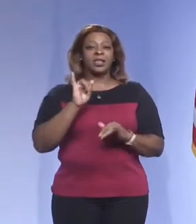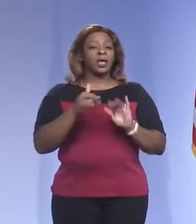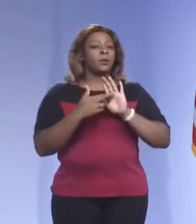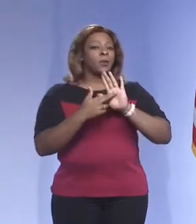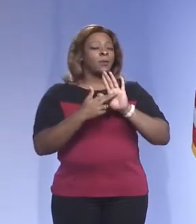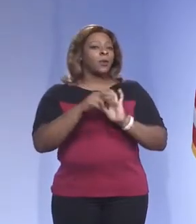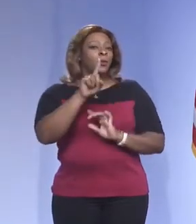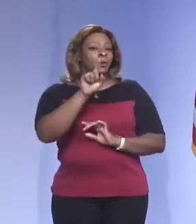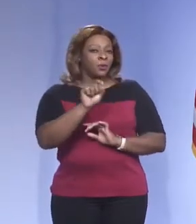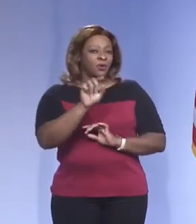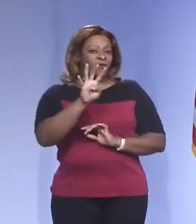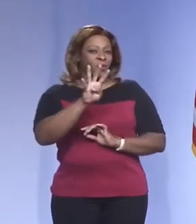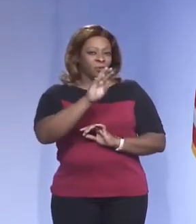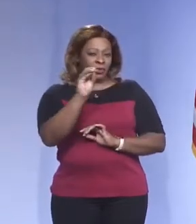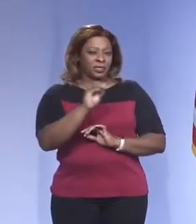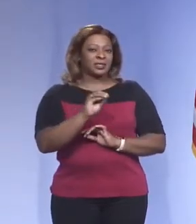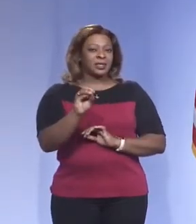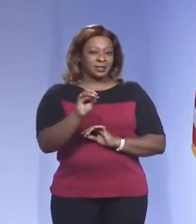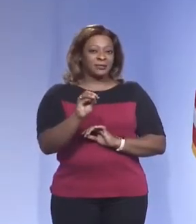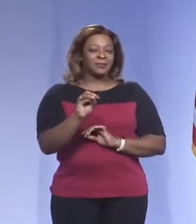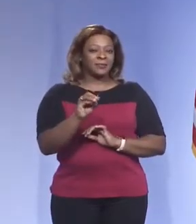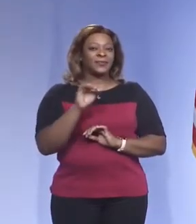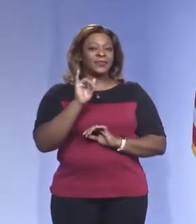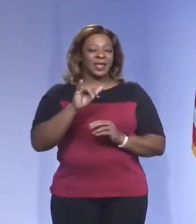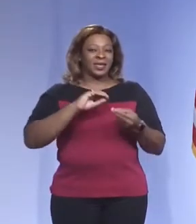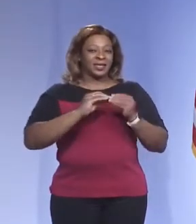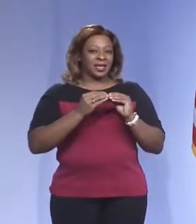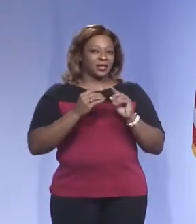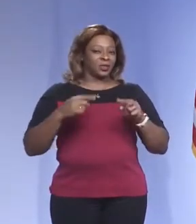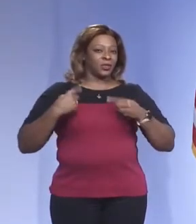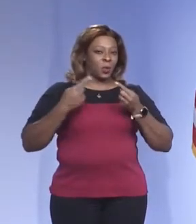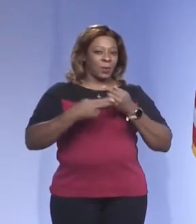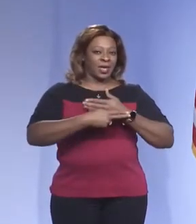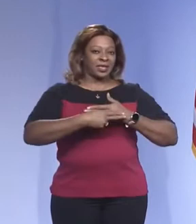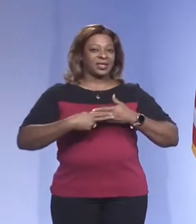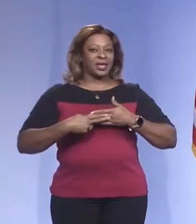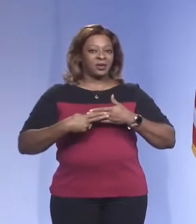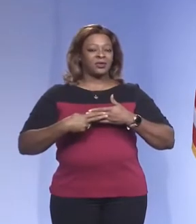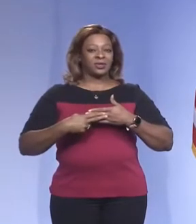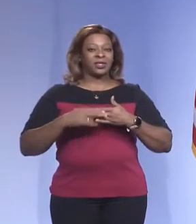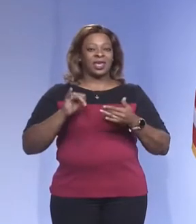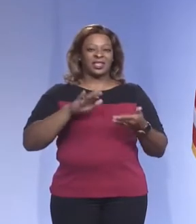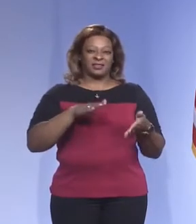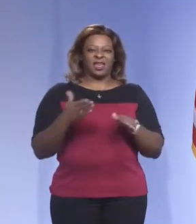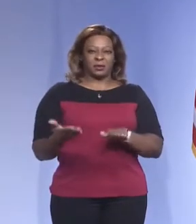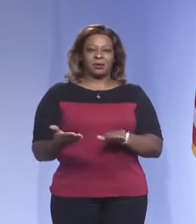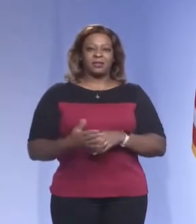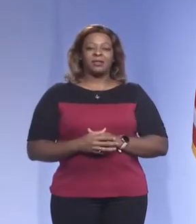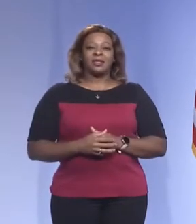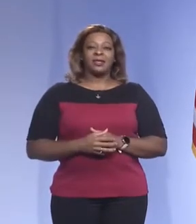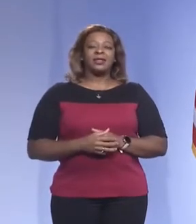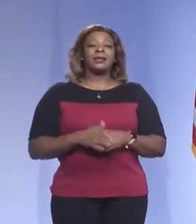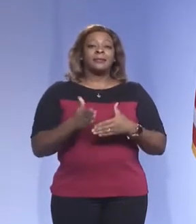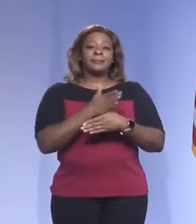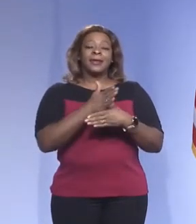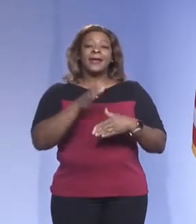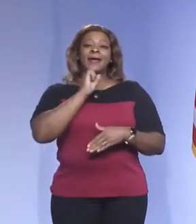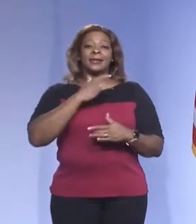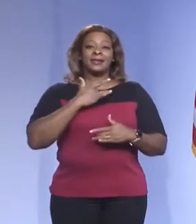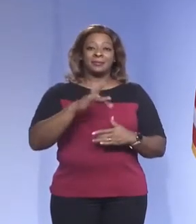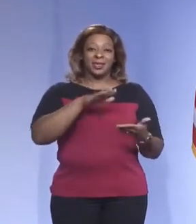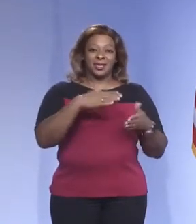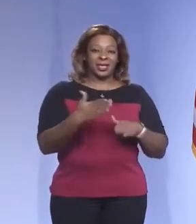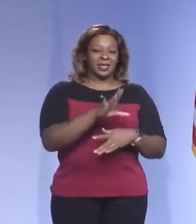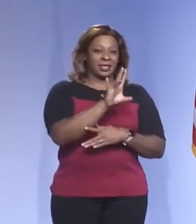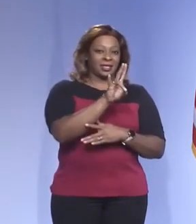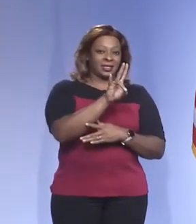represents 1.4% of the cases who've been diagnosed have been fatal. Our median age of death is